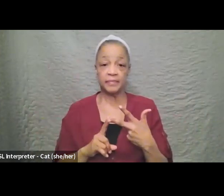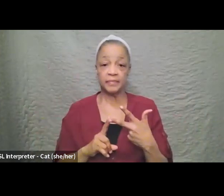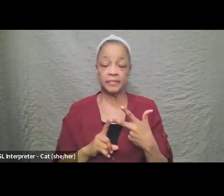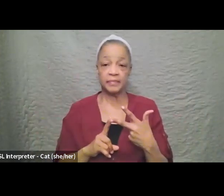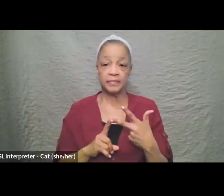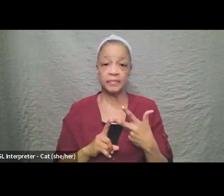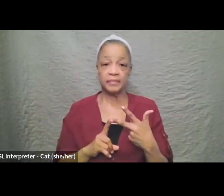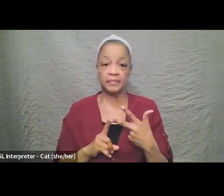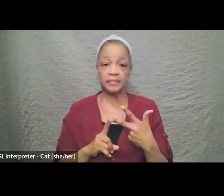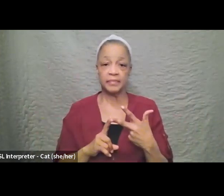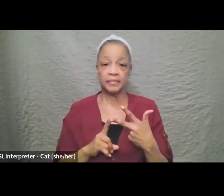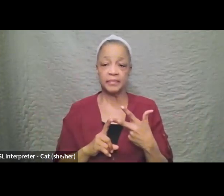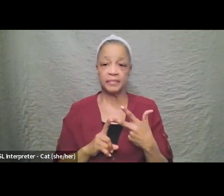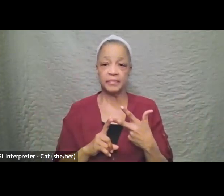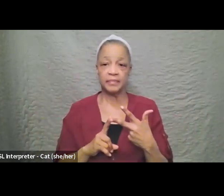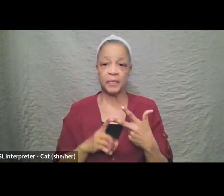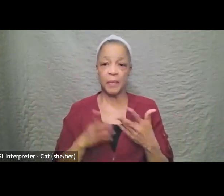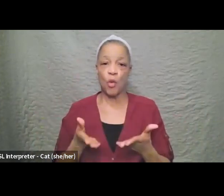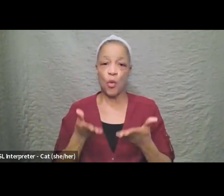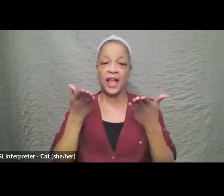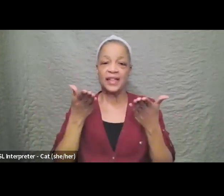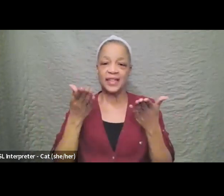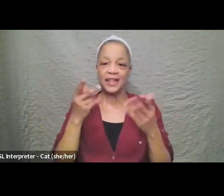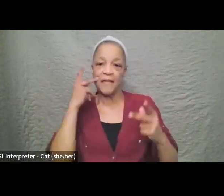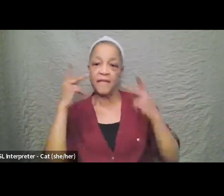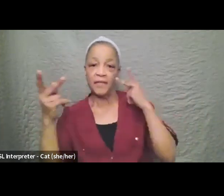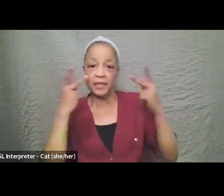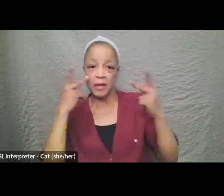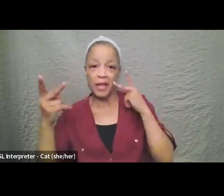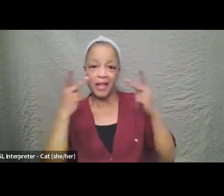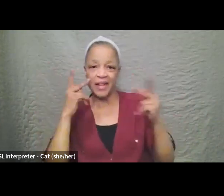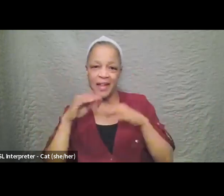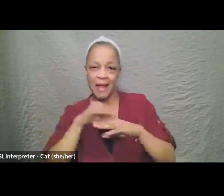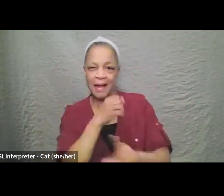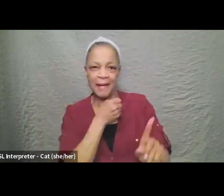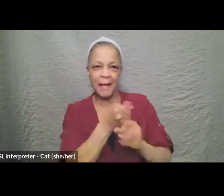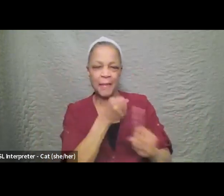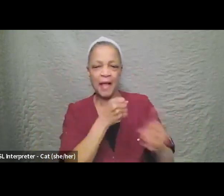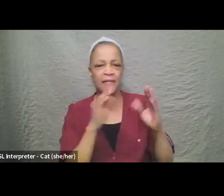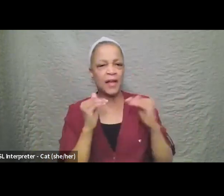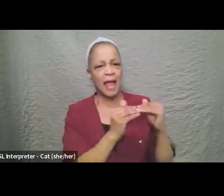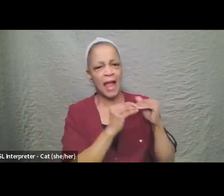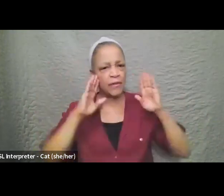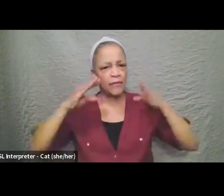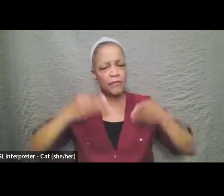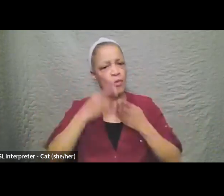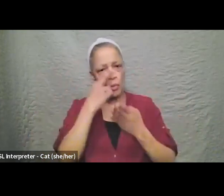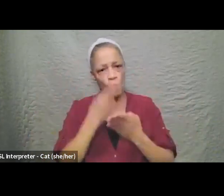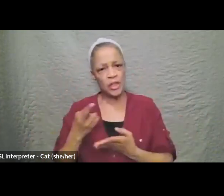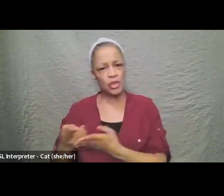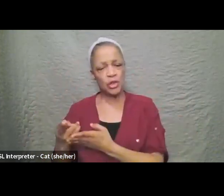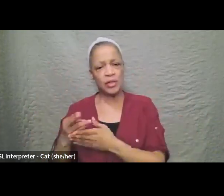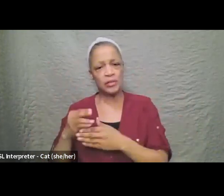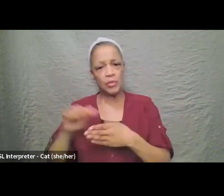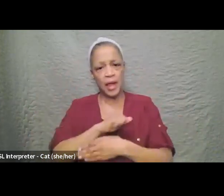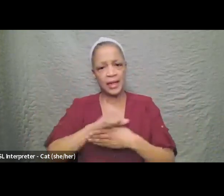By raising the visibility and impact of equity-focused research and practice in the ISE